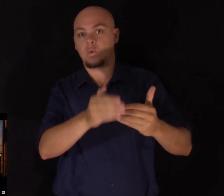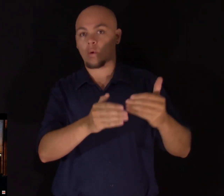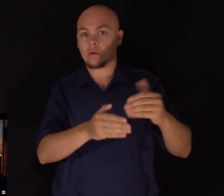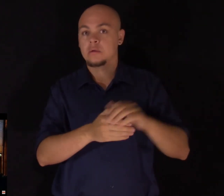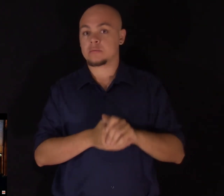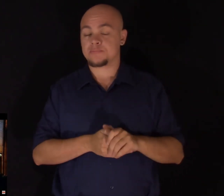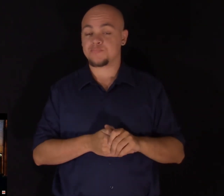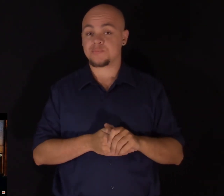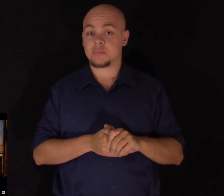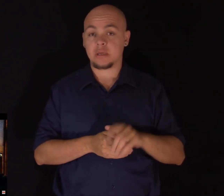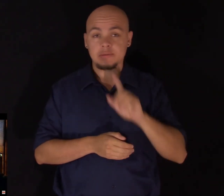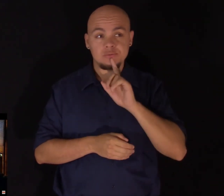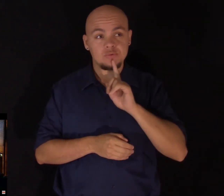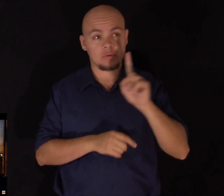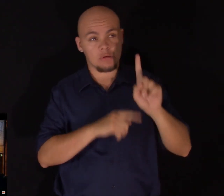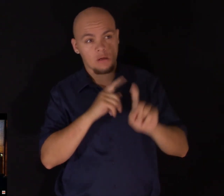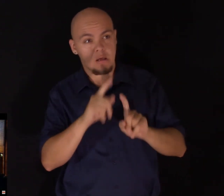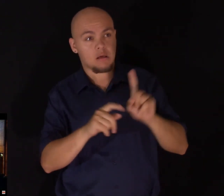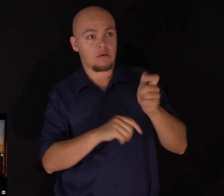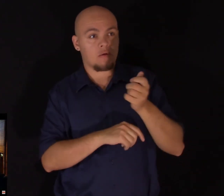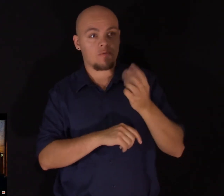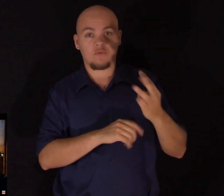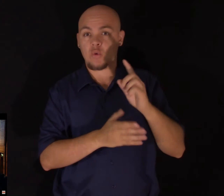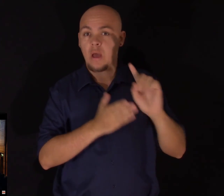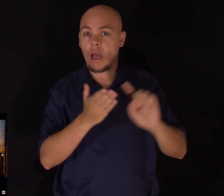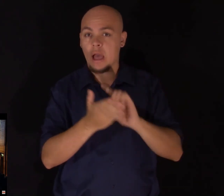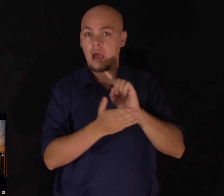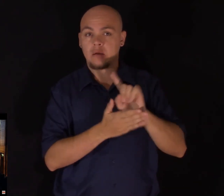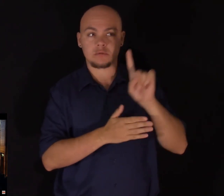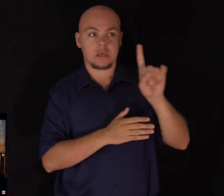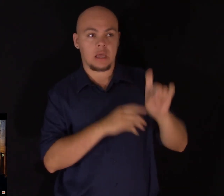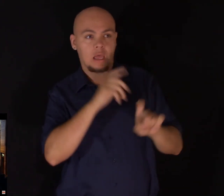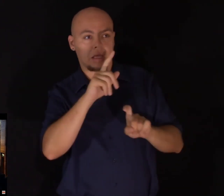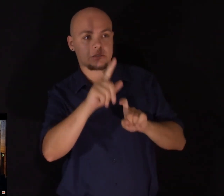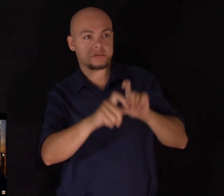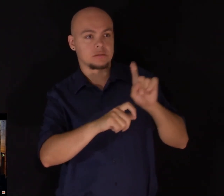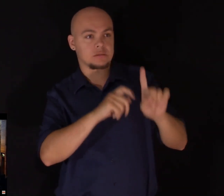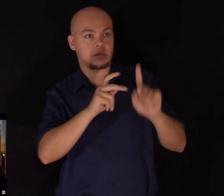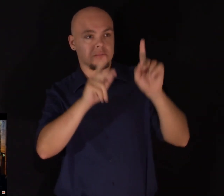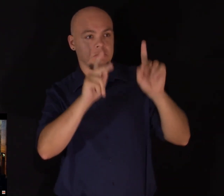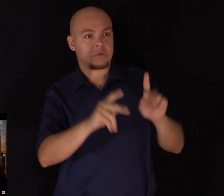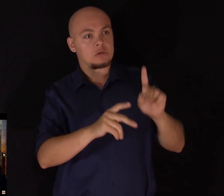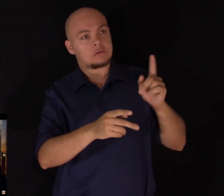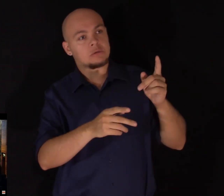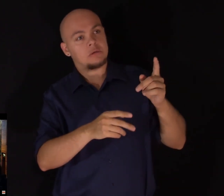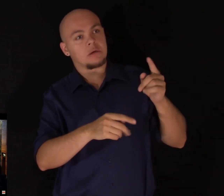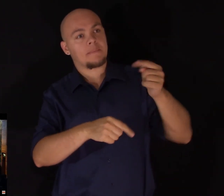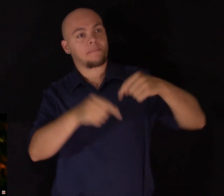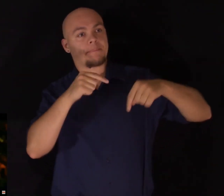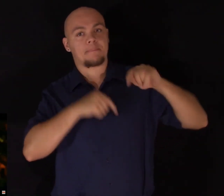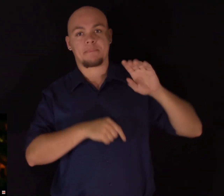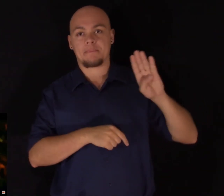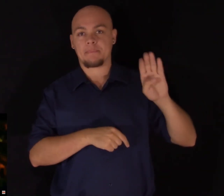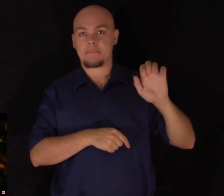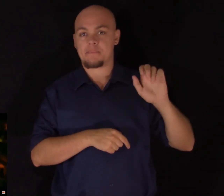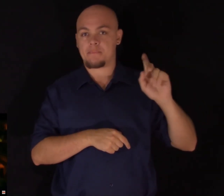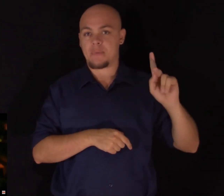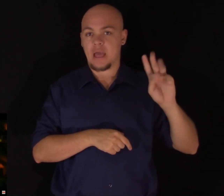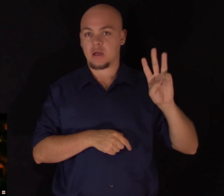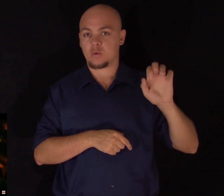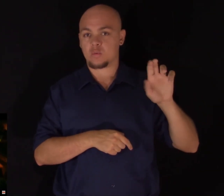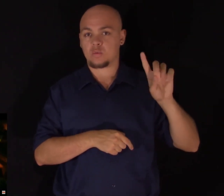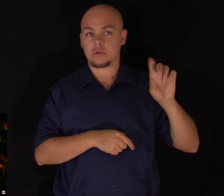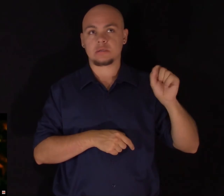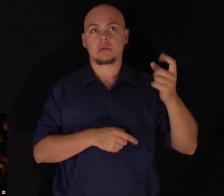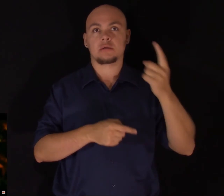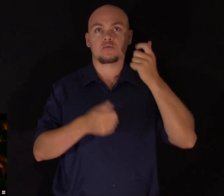subtle ways, over the course of several hours, they will ask that person to tell their story backwards. And then they'll watch them squirm and